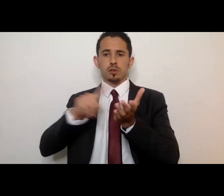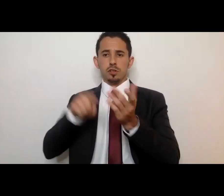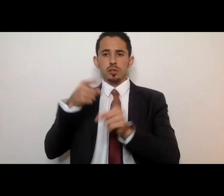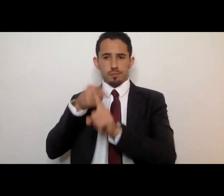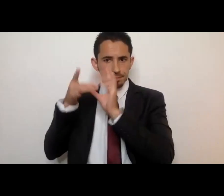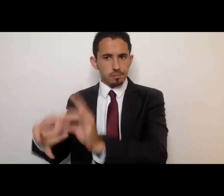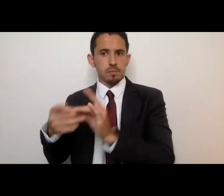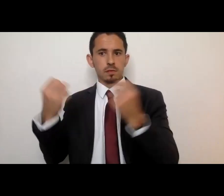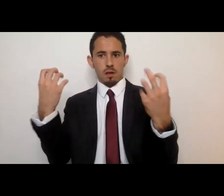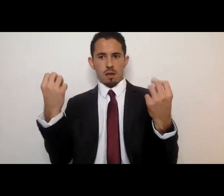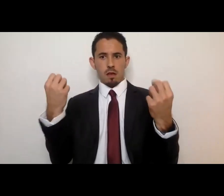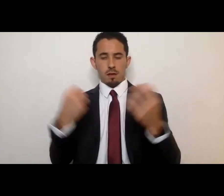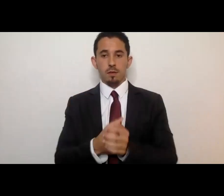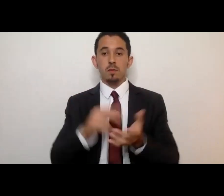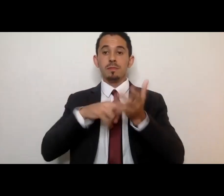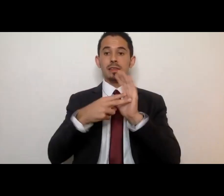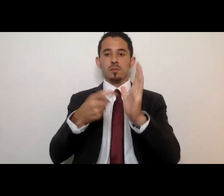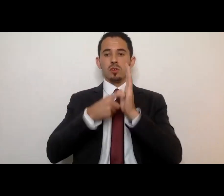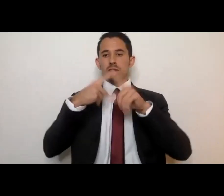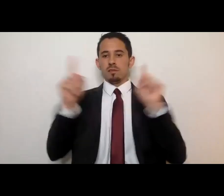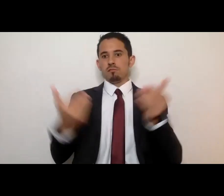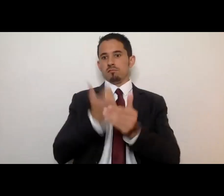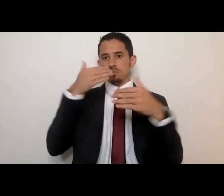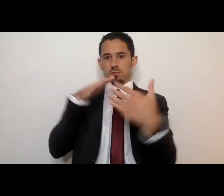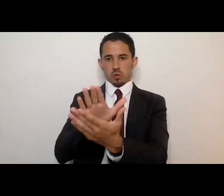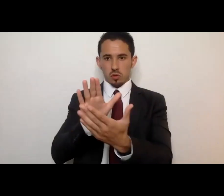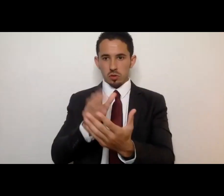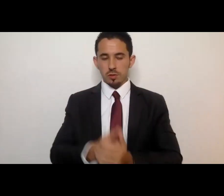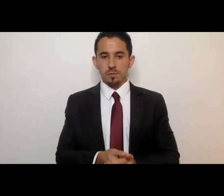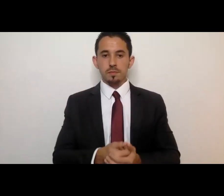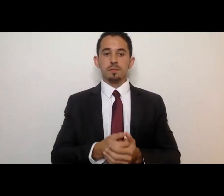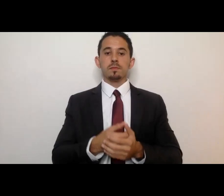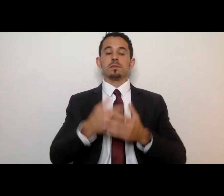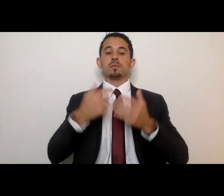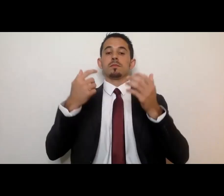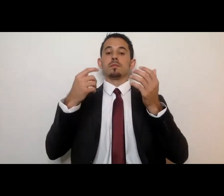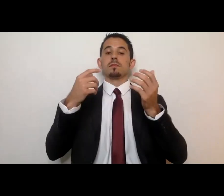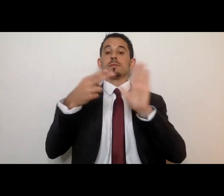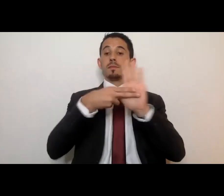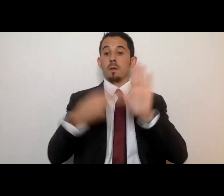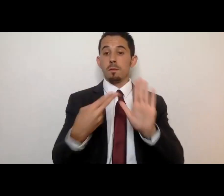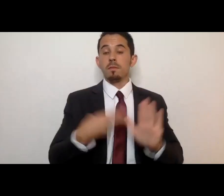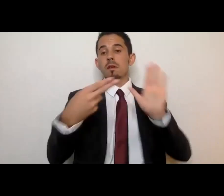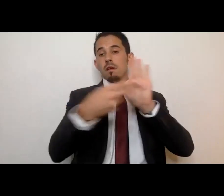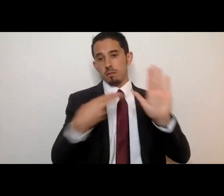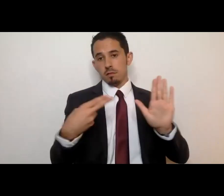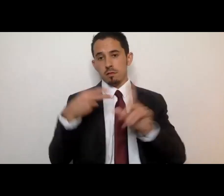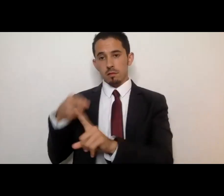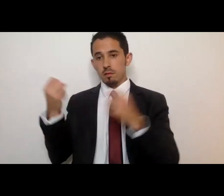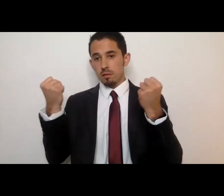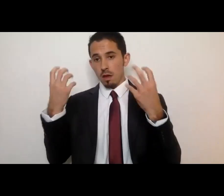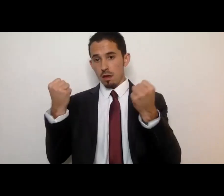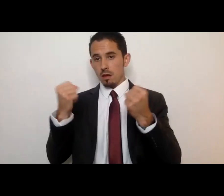There are several that include sign language, which requires a whole new approach to this.